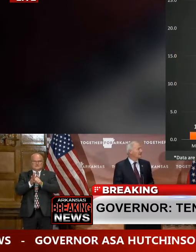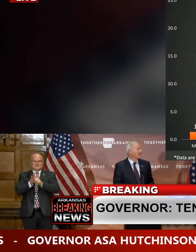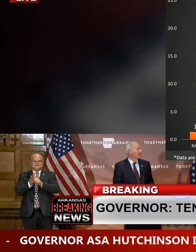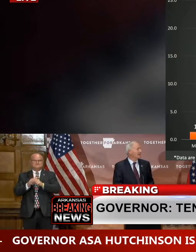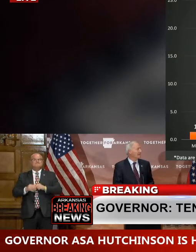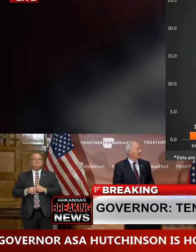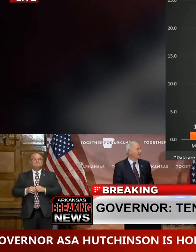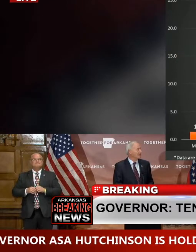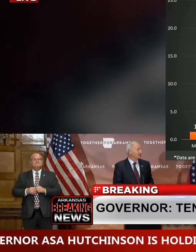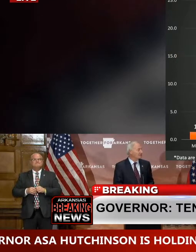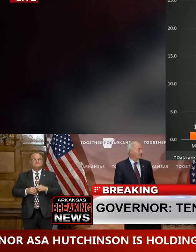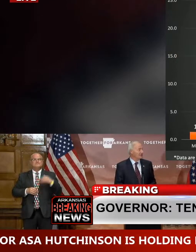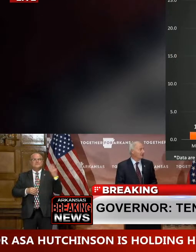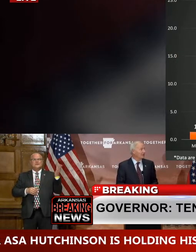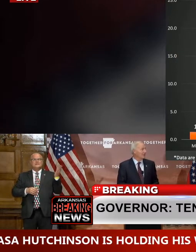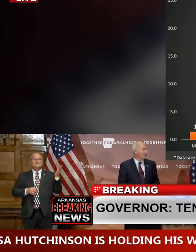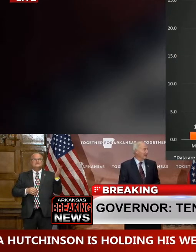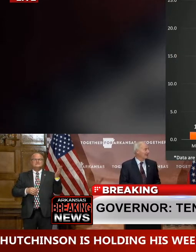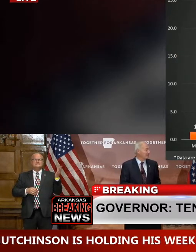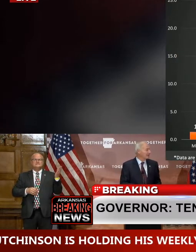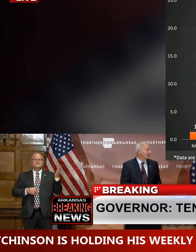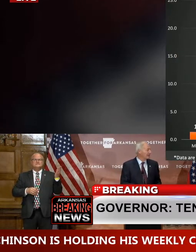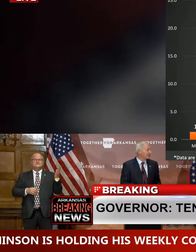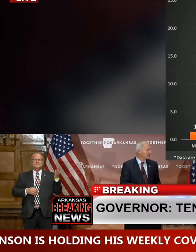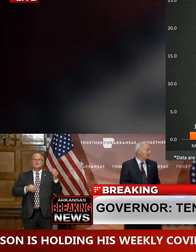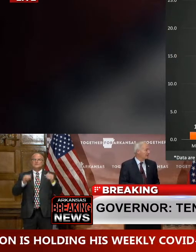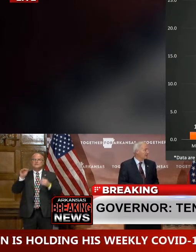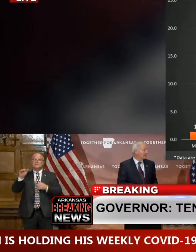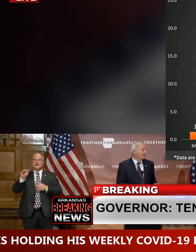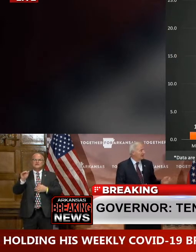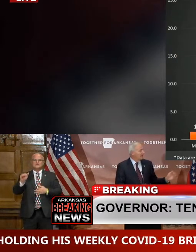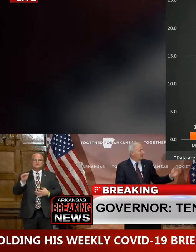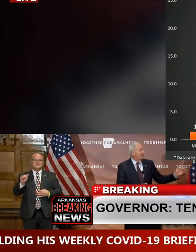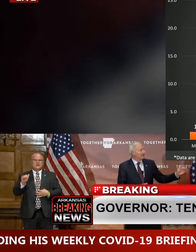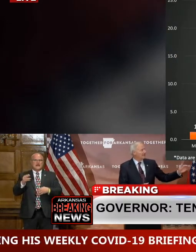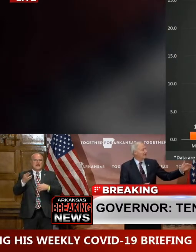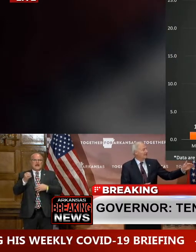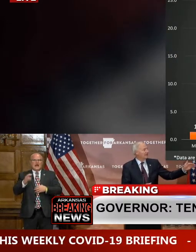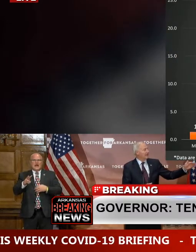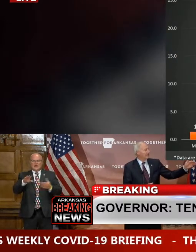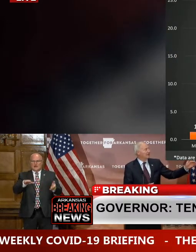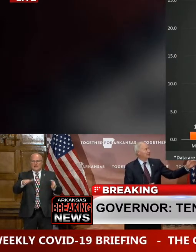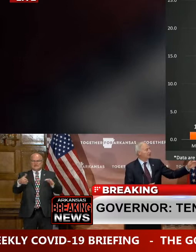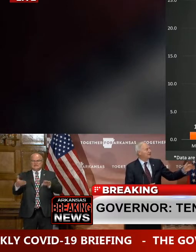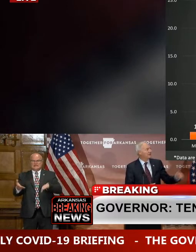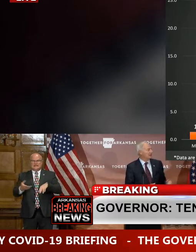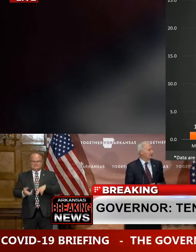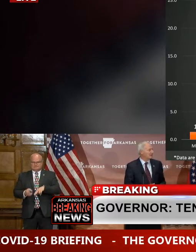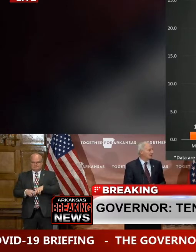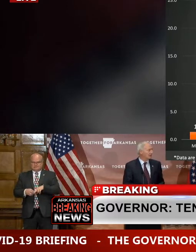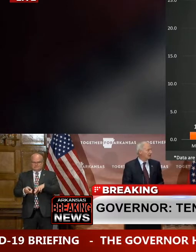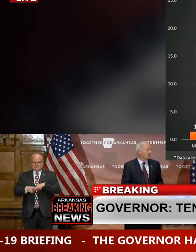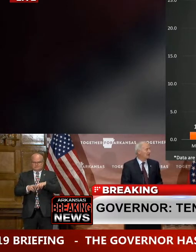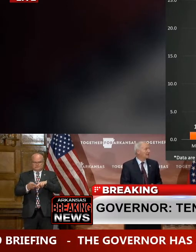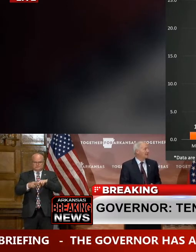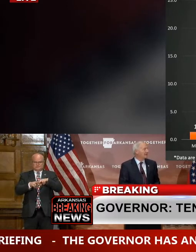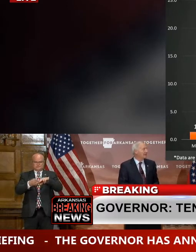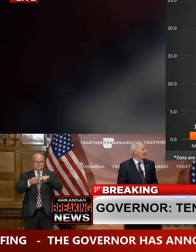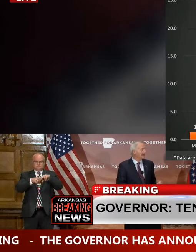This is just a startling reminder as to how our deaths have increased in